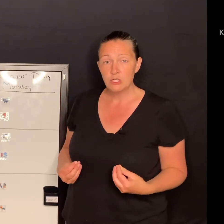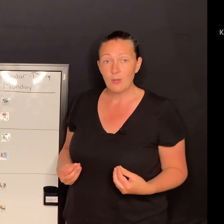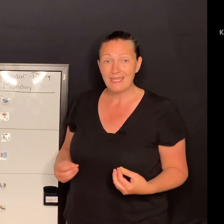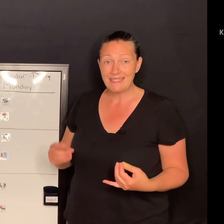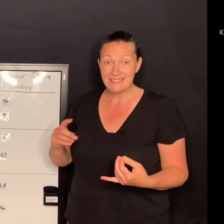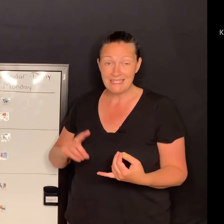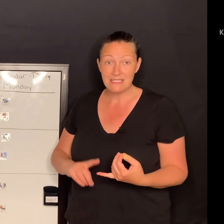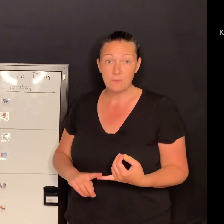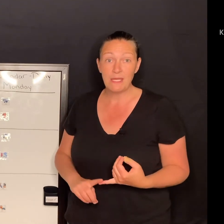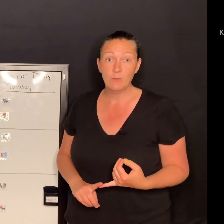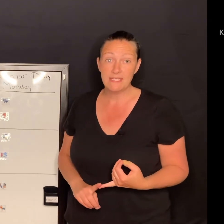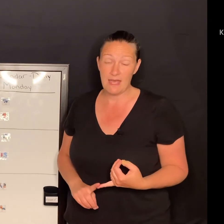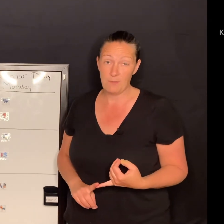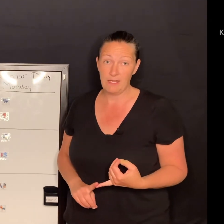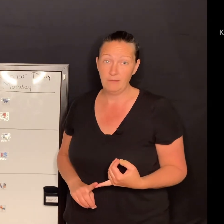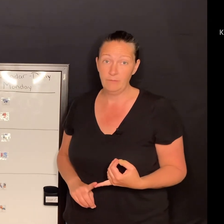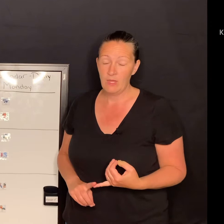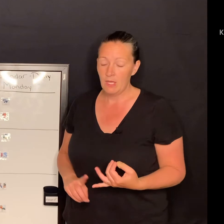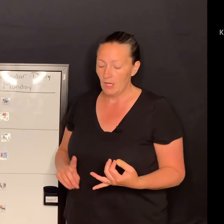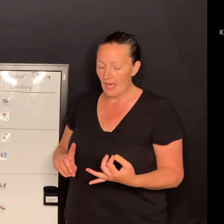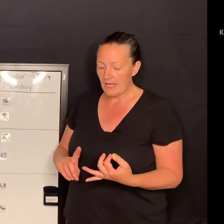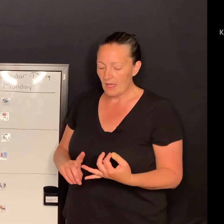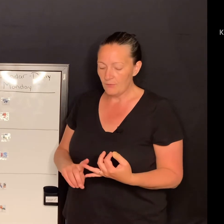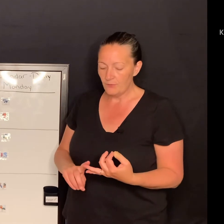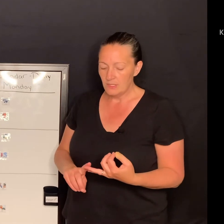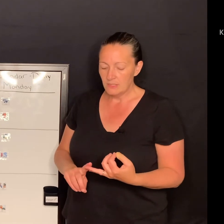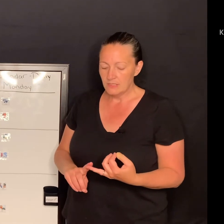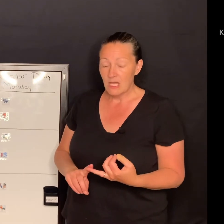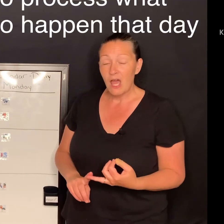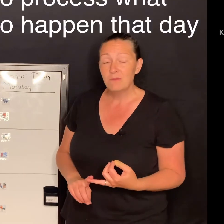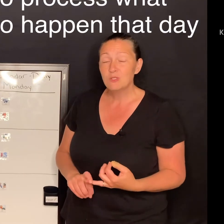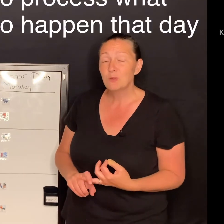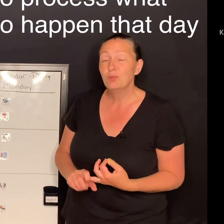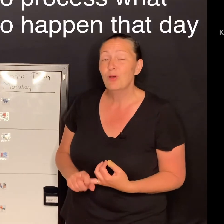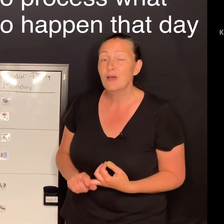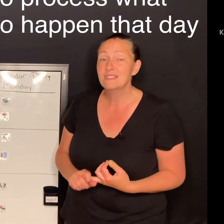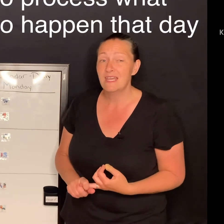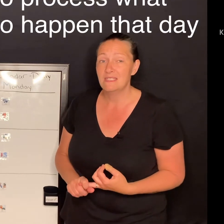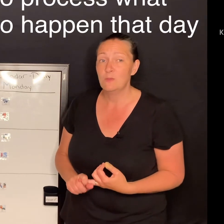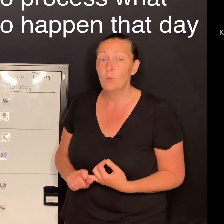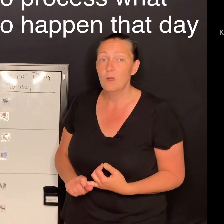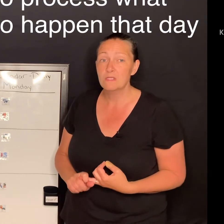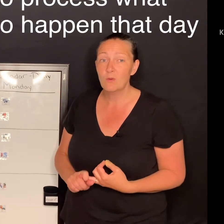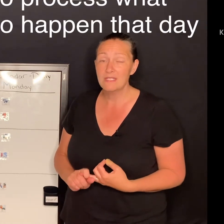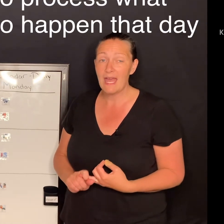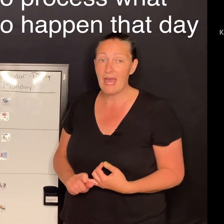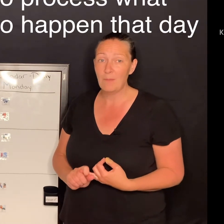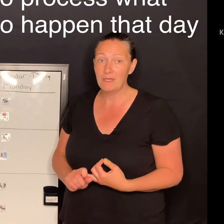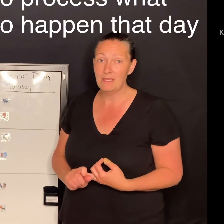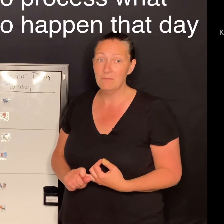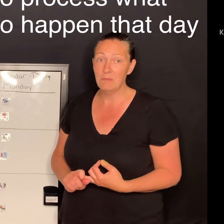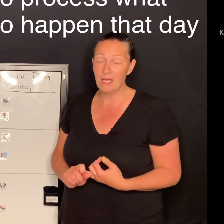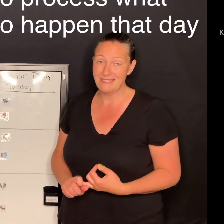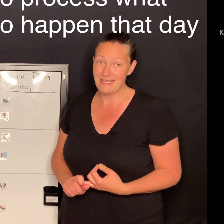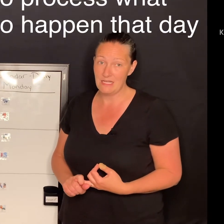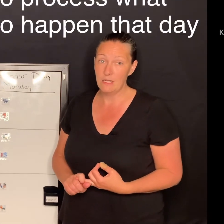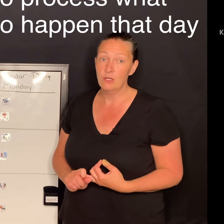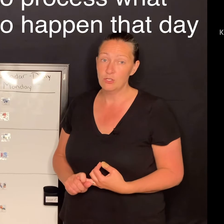can anticipate what's happening. I have time to process what's going to happen in my day